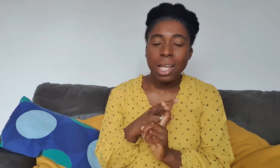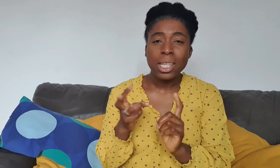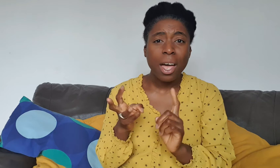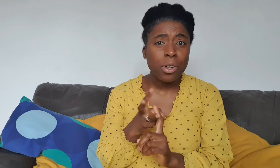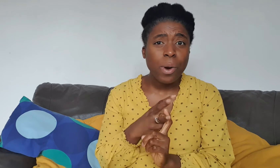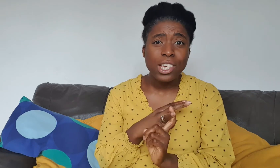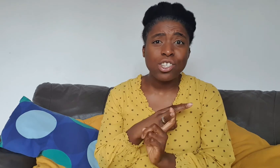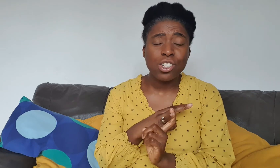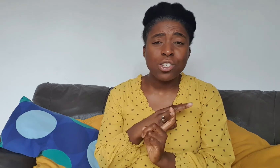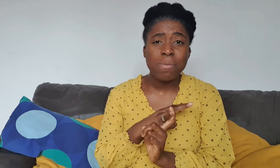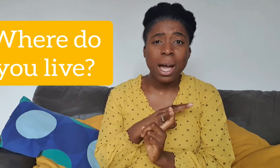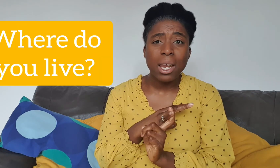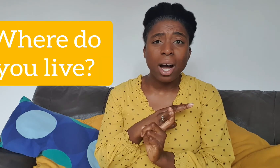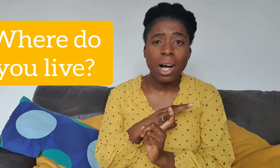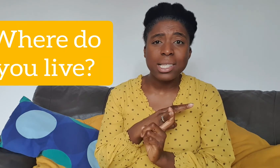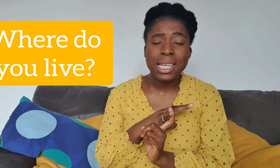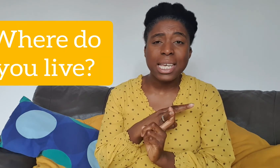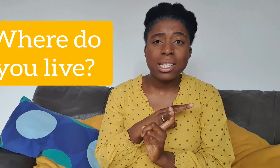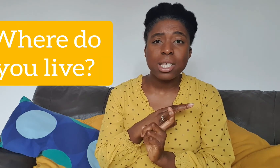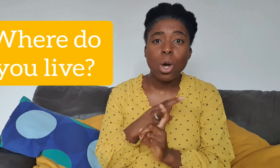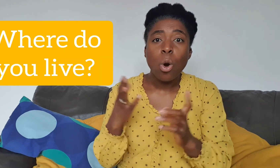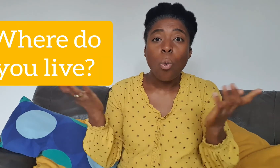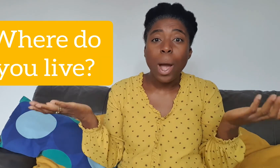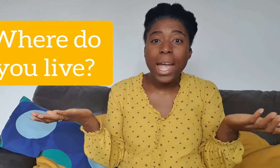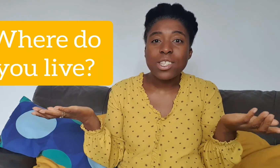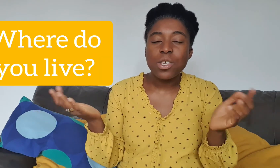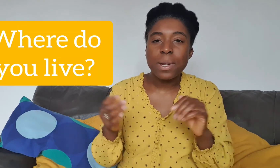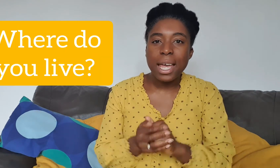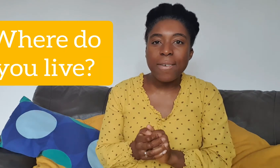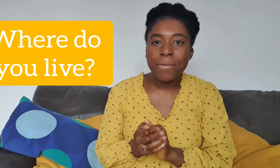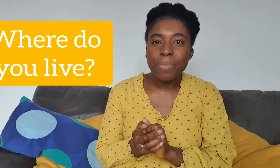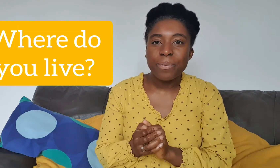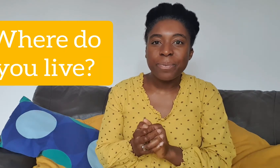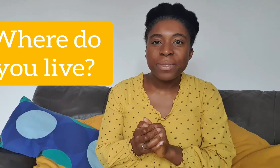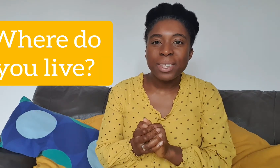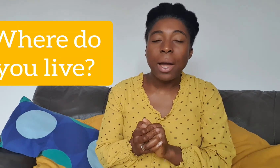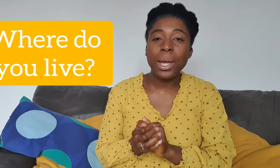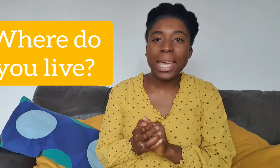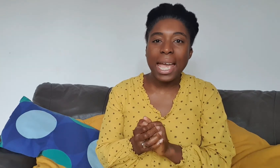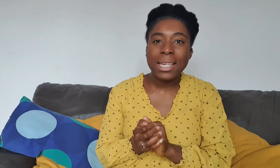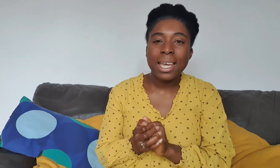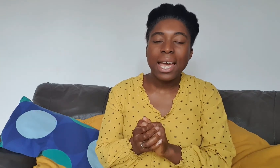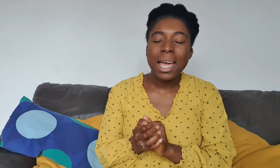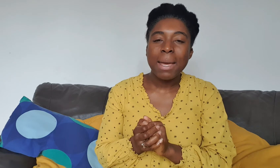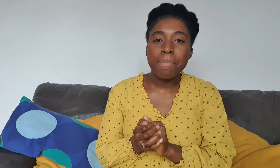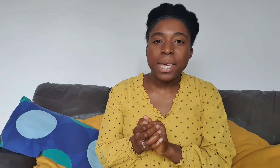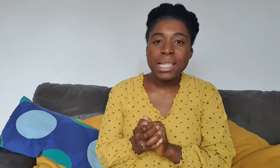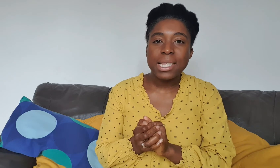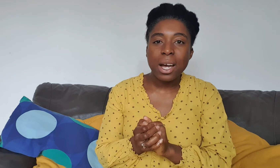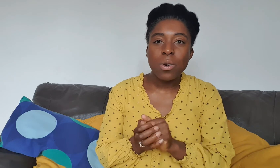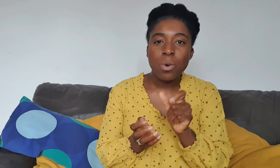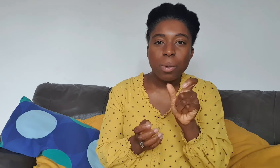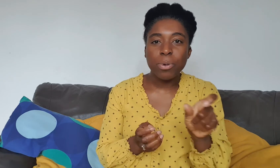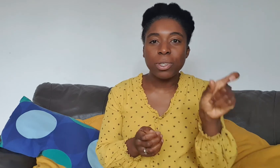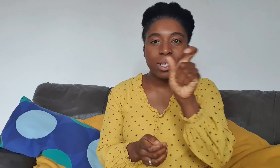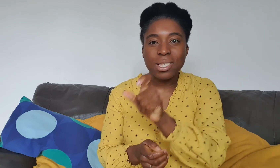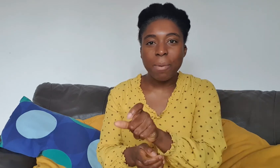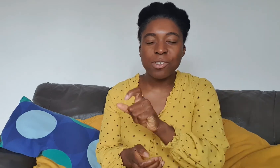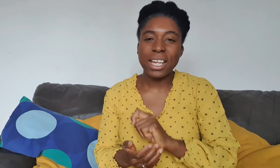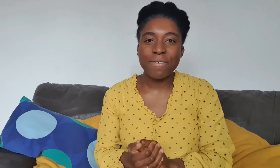other question you might ask is, where do you live? Now again, in BSL, we put the subject